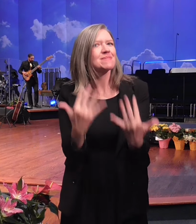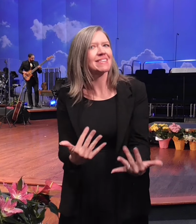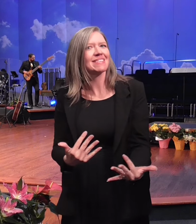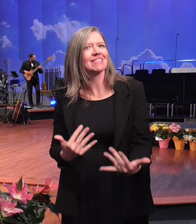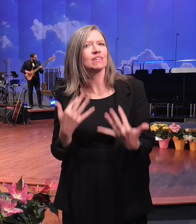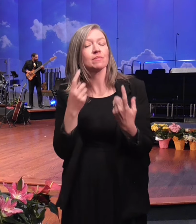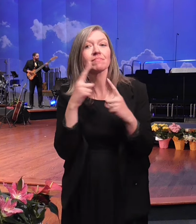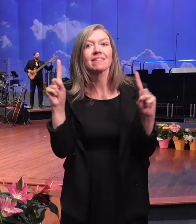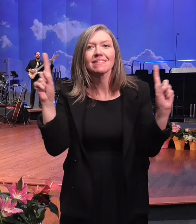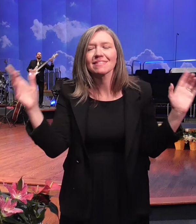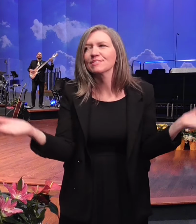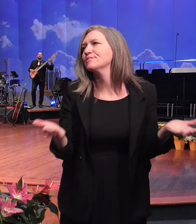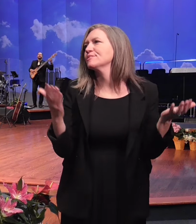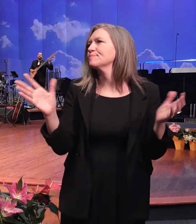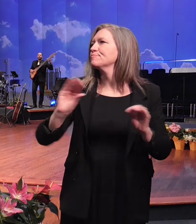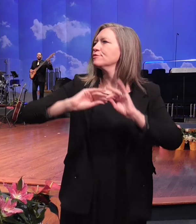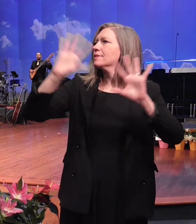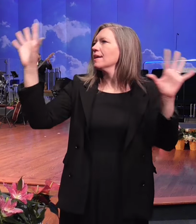Gonna be a